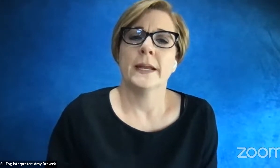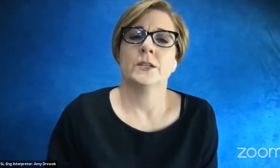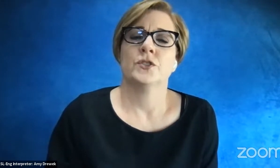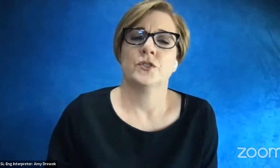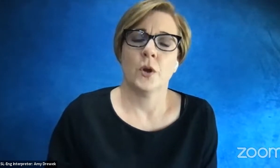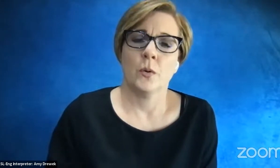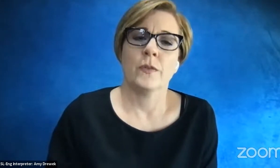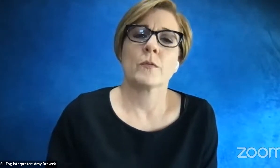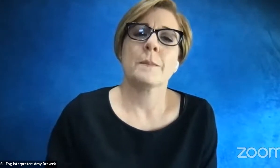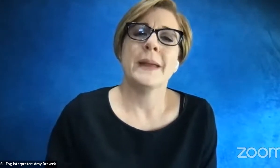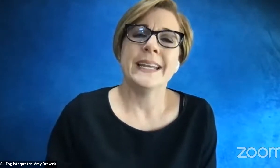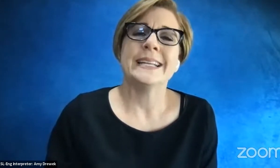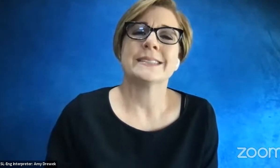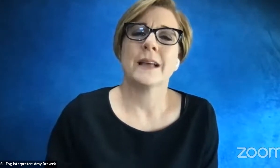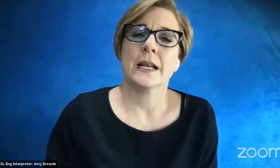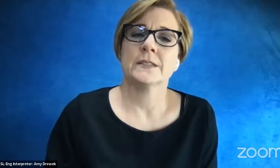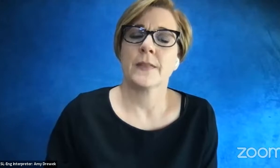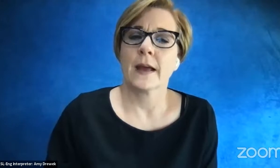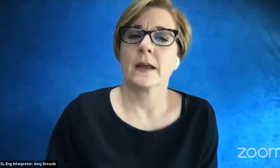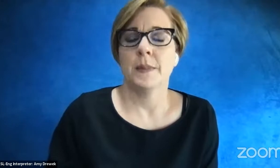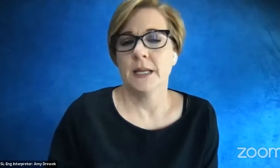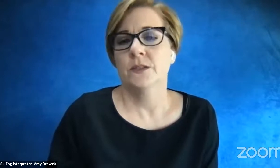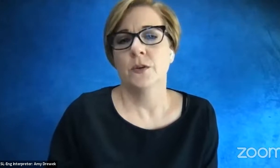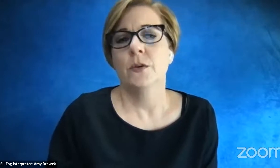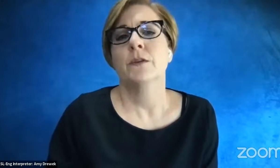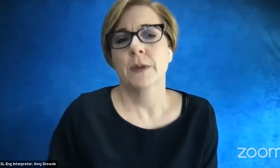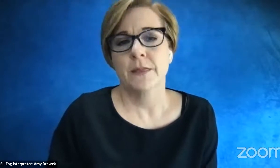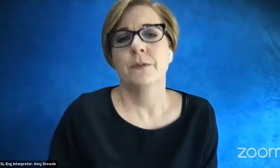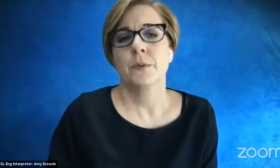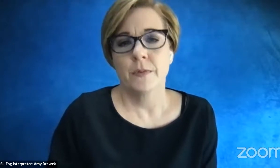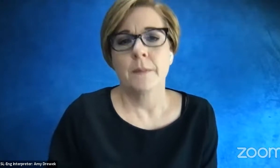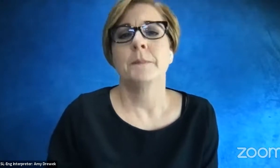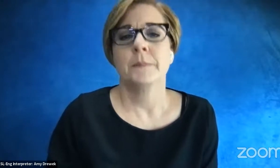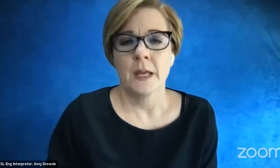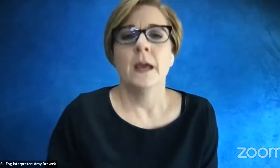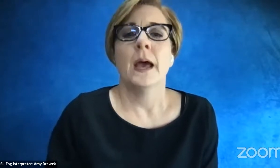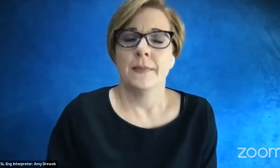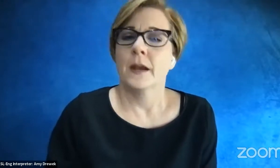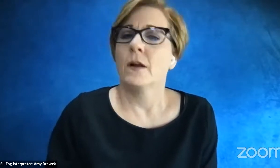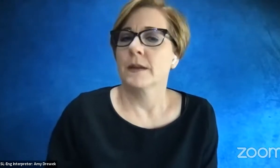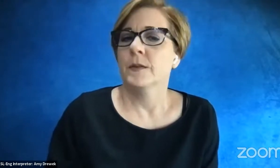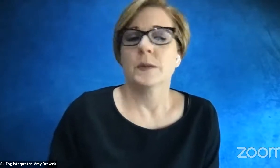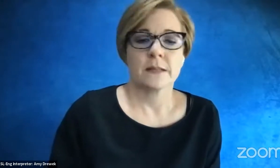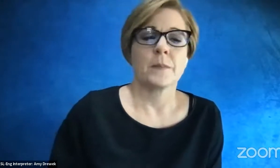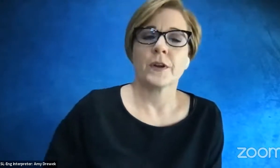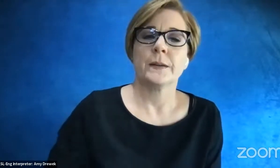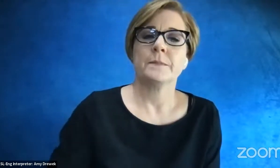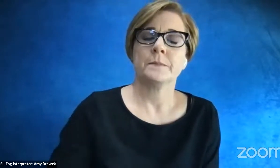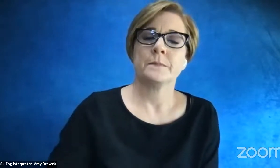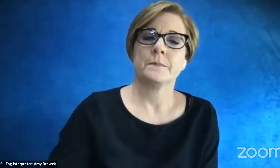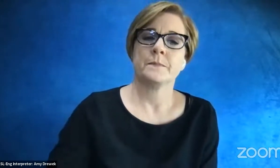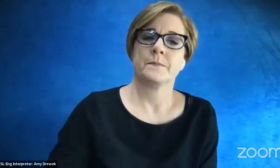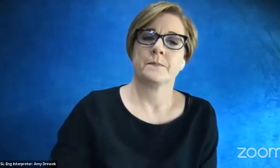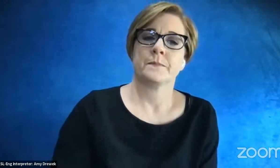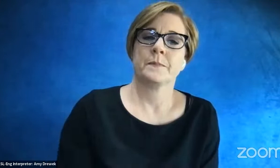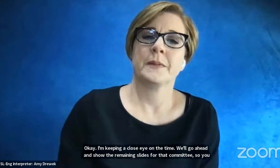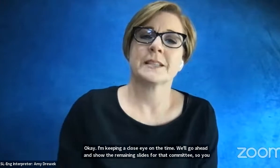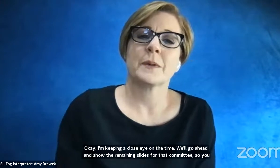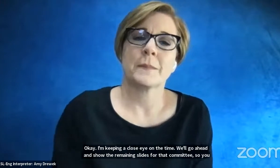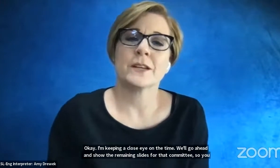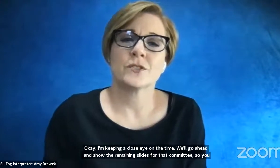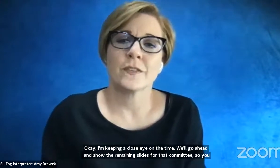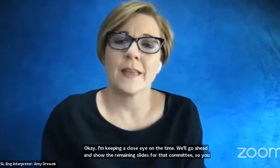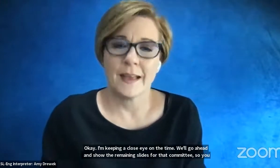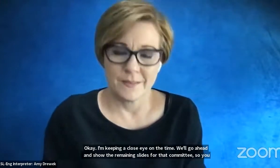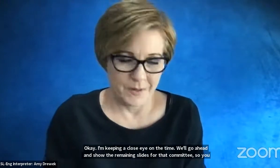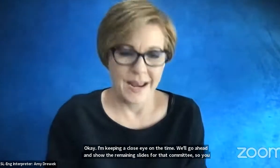I'll go ahead and show the remaining slides for that committee so you can read through them, and then I'll give you a summary,